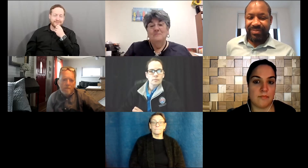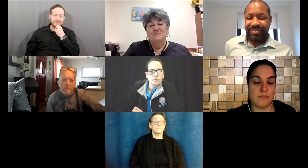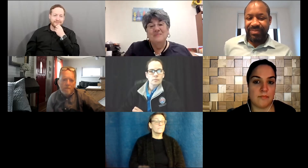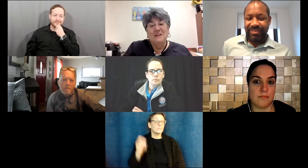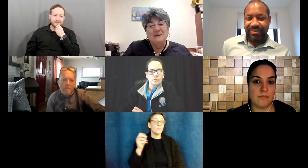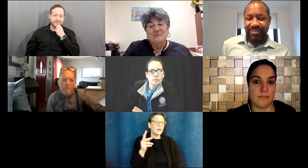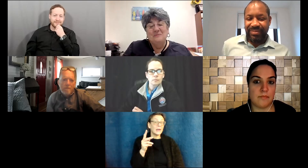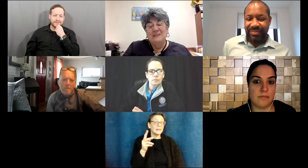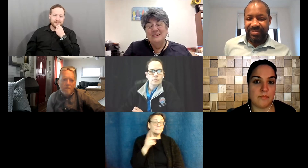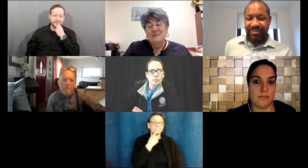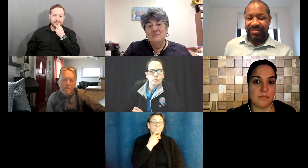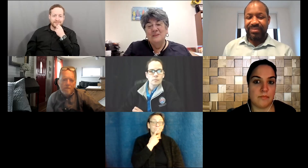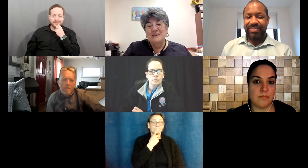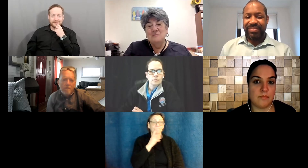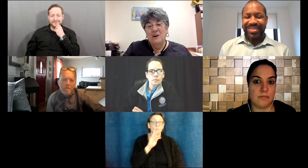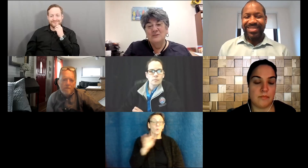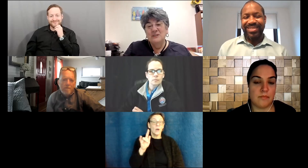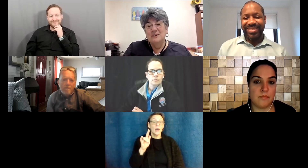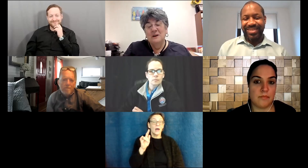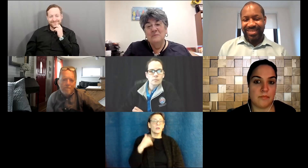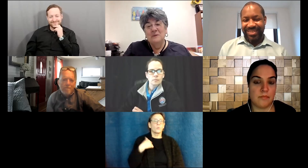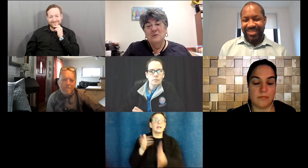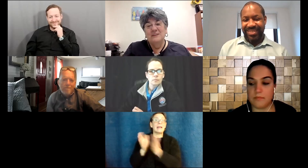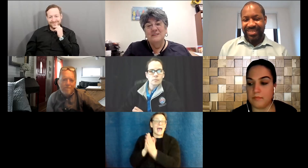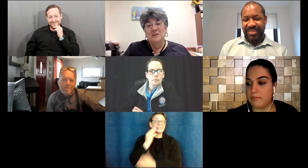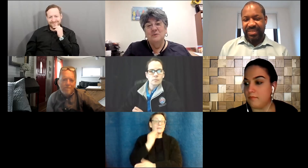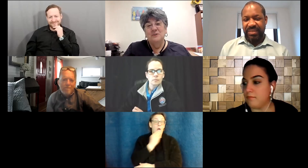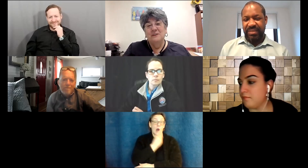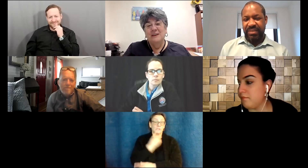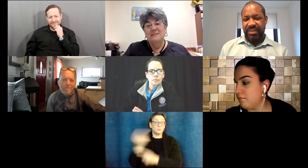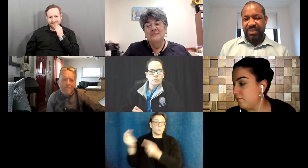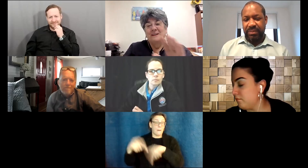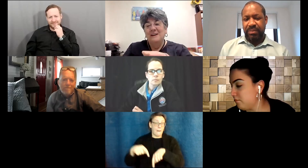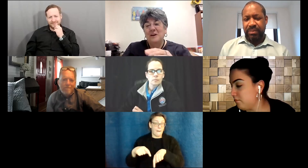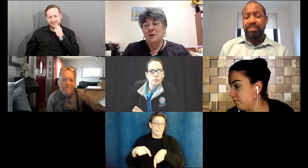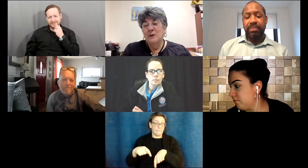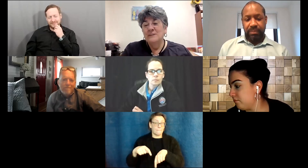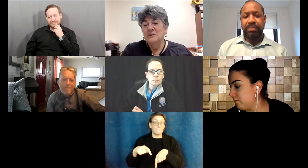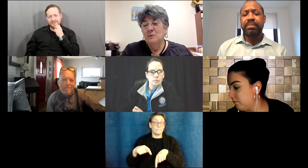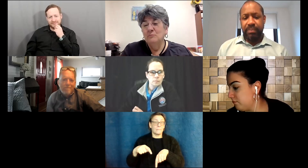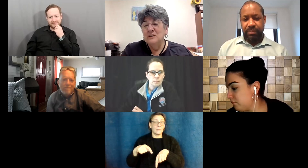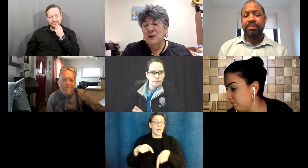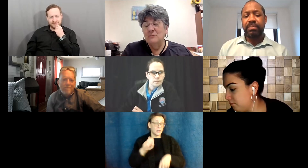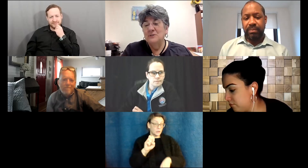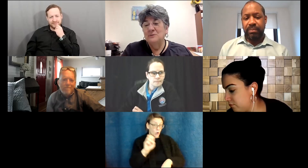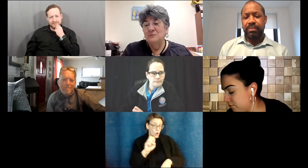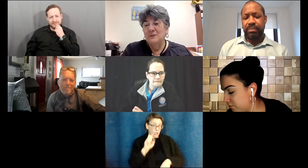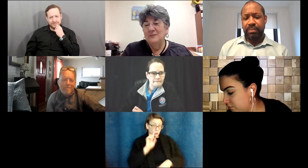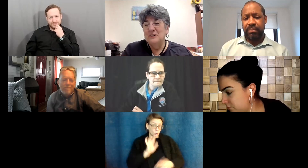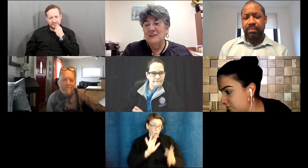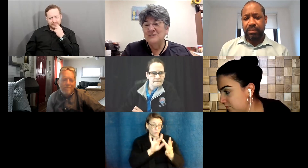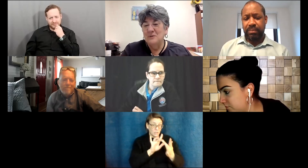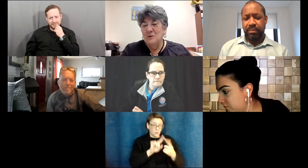Okay. We'll ask Margie to come, and we'll continue to, and Ernest, you'll reach out